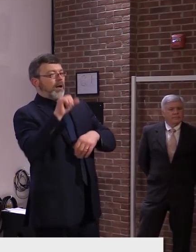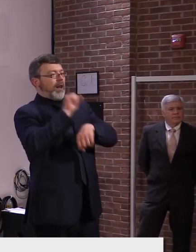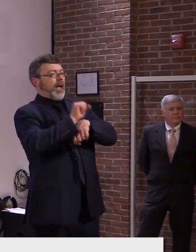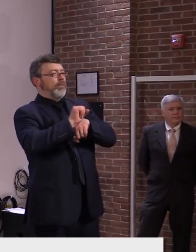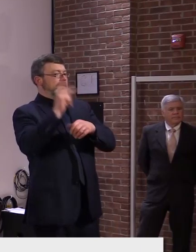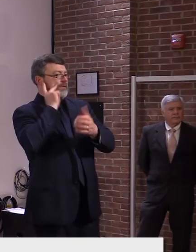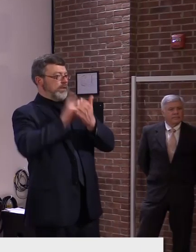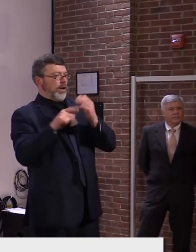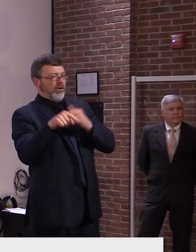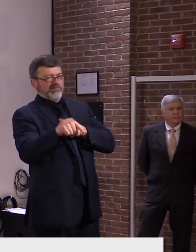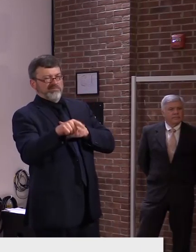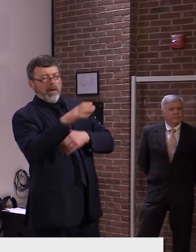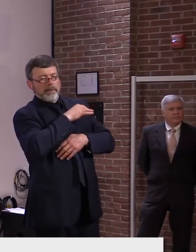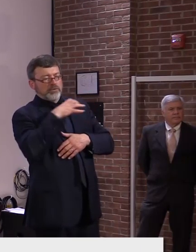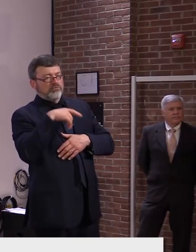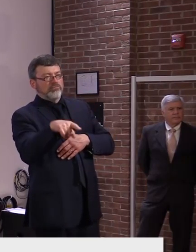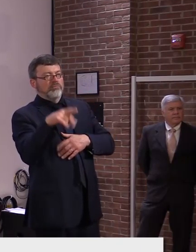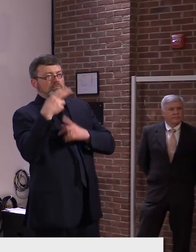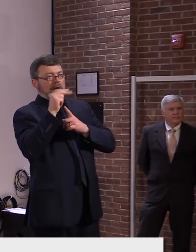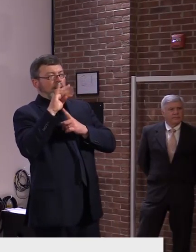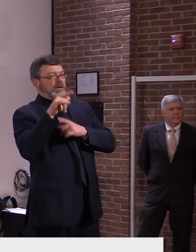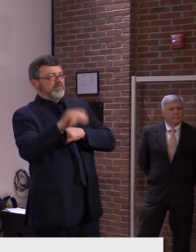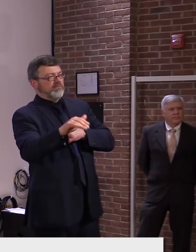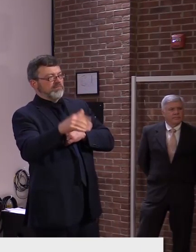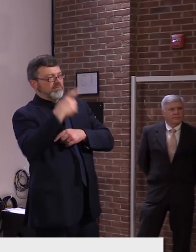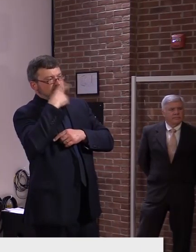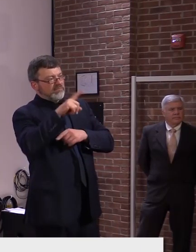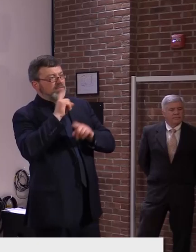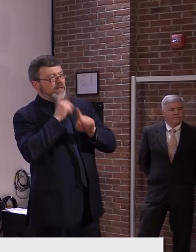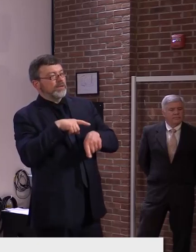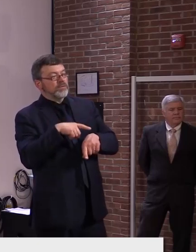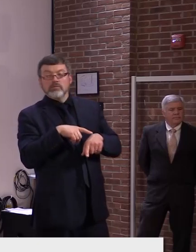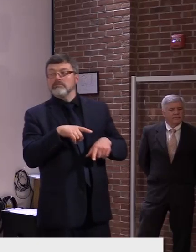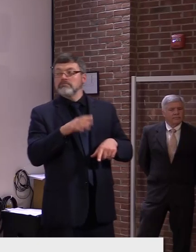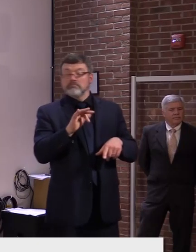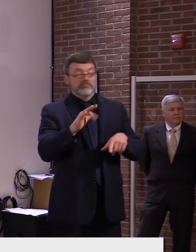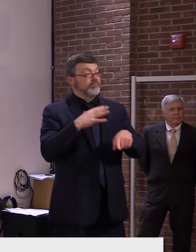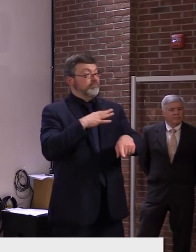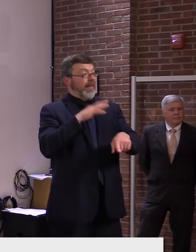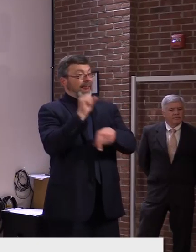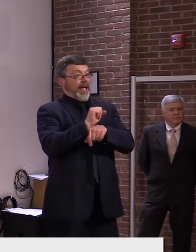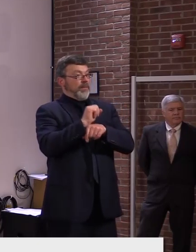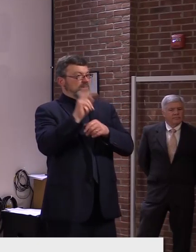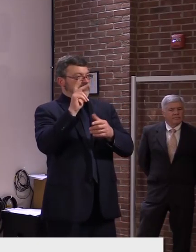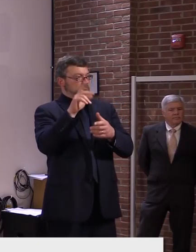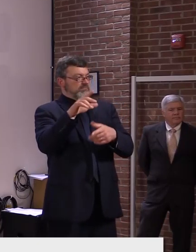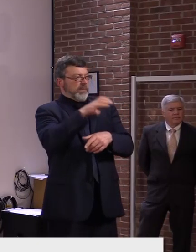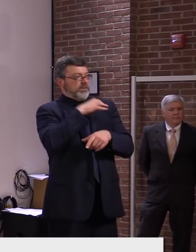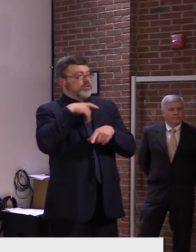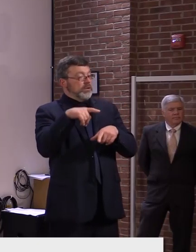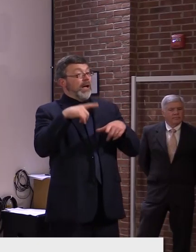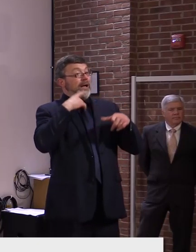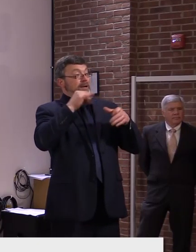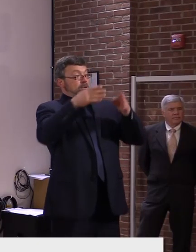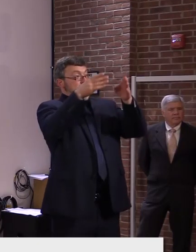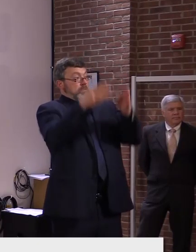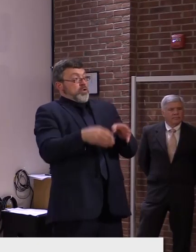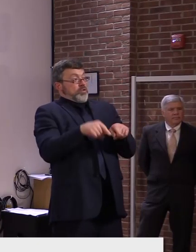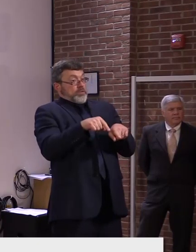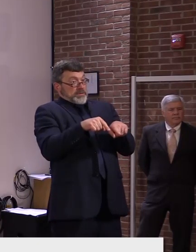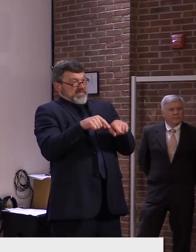So if the claim is specifically identified as fraud, then there is no problem